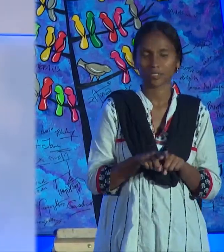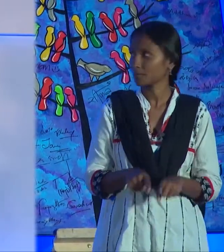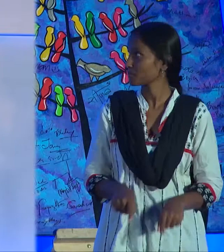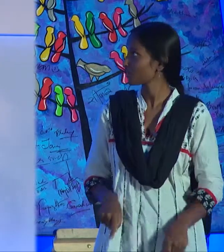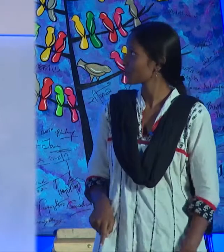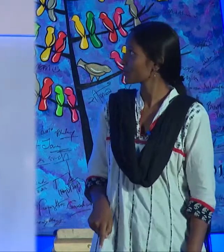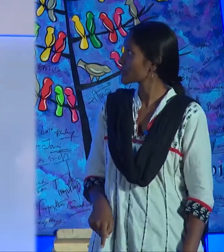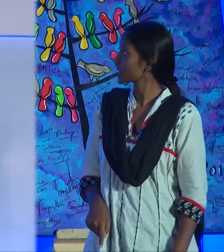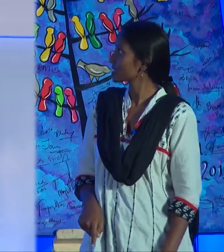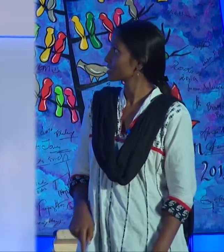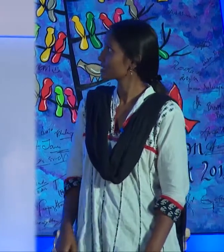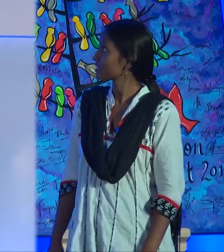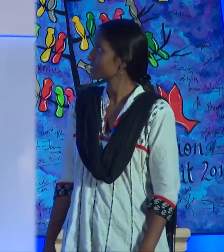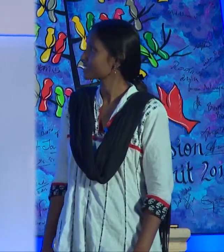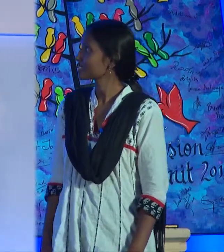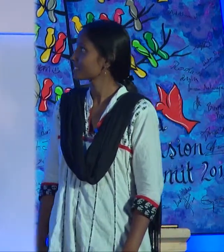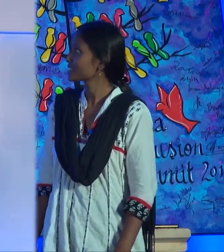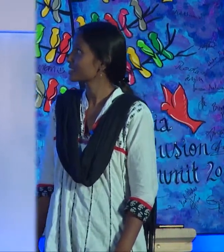going ahead and yanking